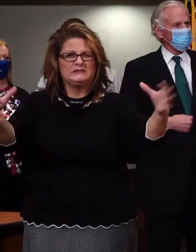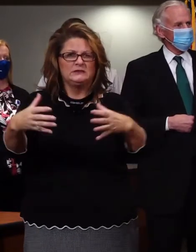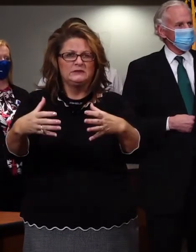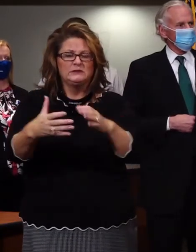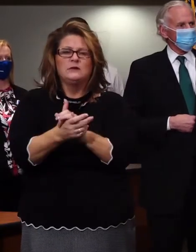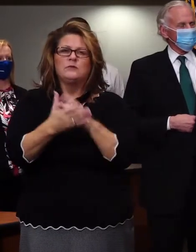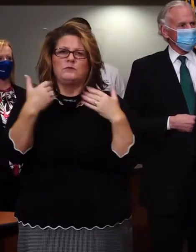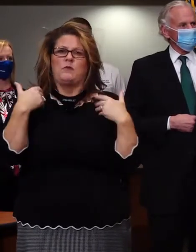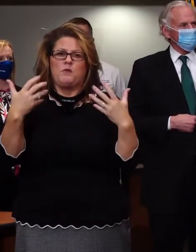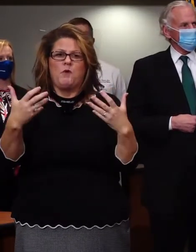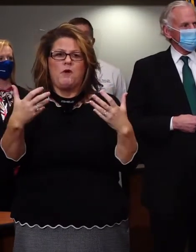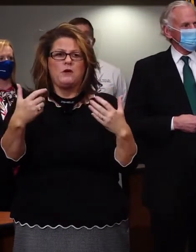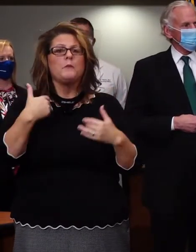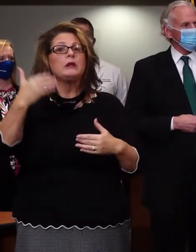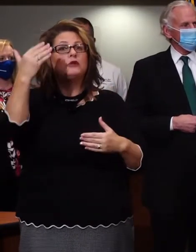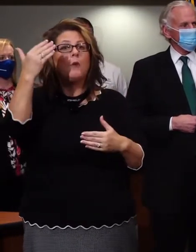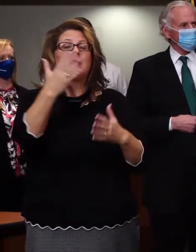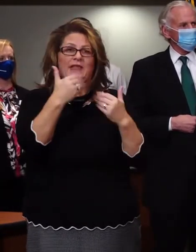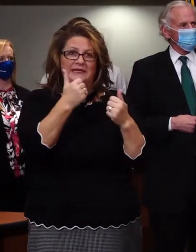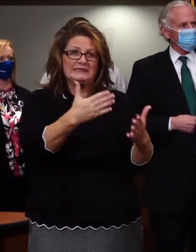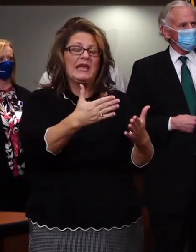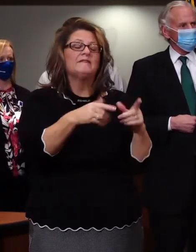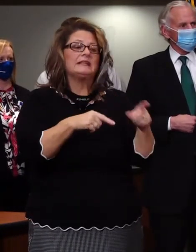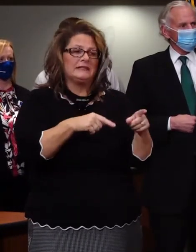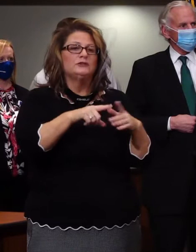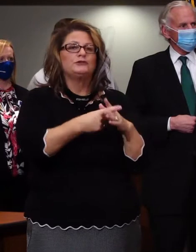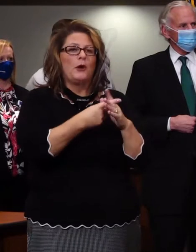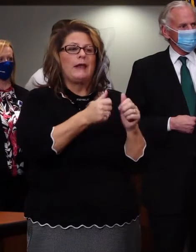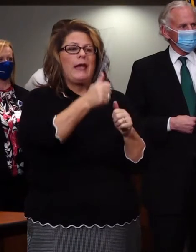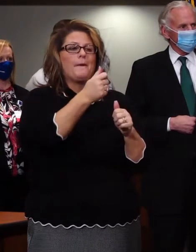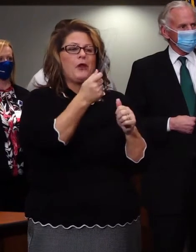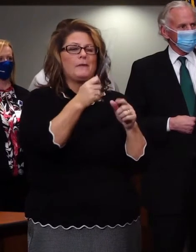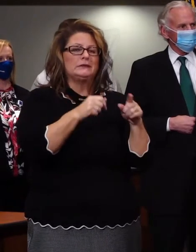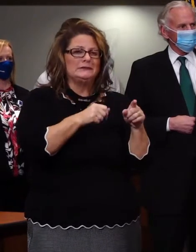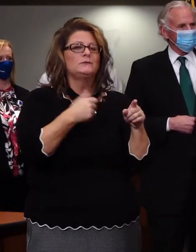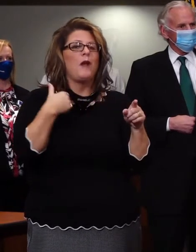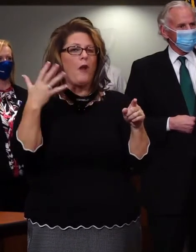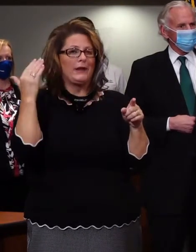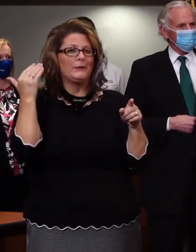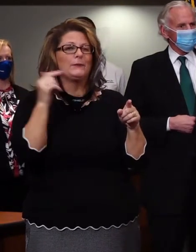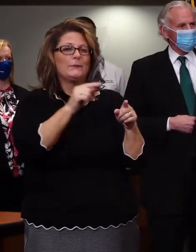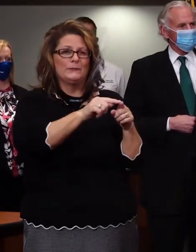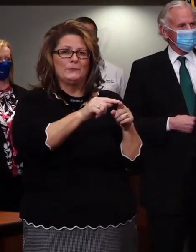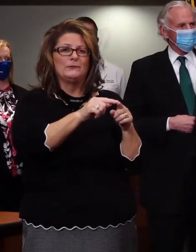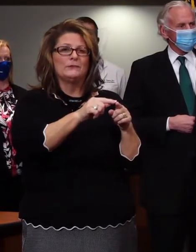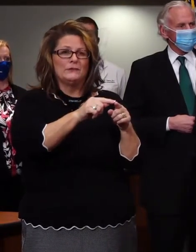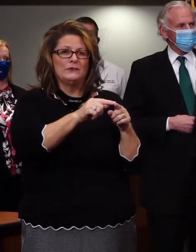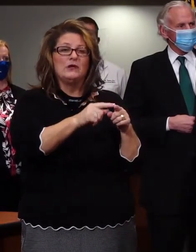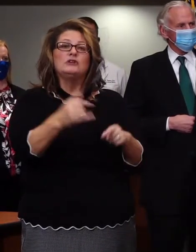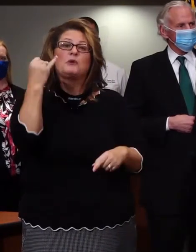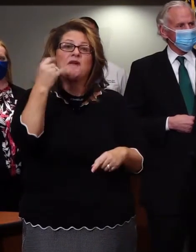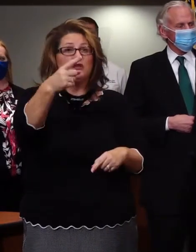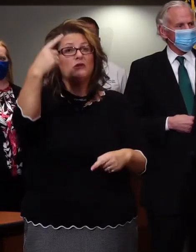recognize. We've already begun to see some of the effects of Thanksgiving. What you do at this time or not do will impact what our healthcare system looks like